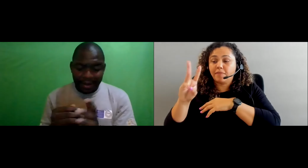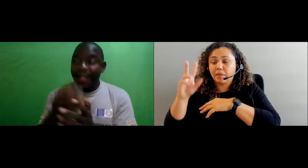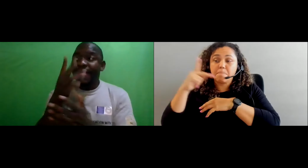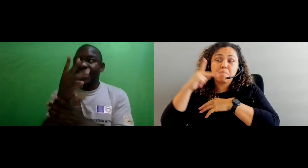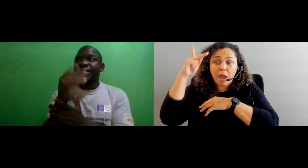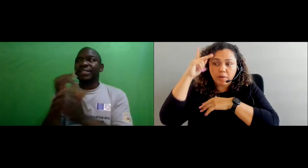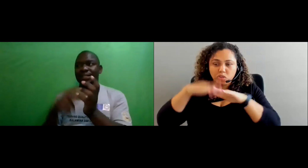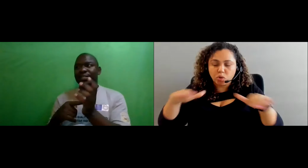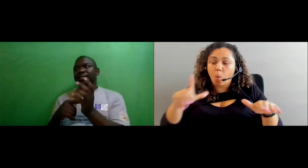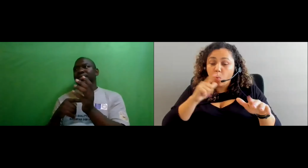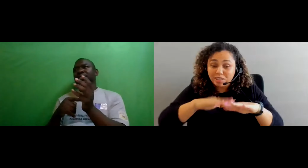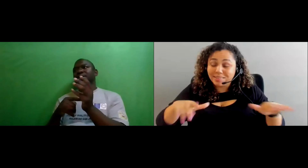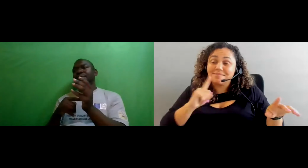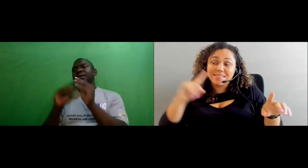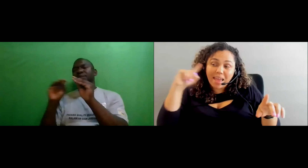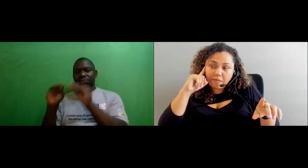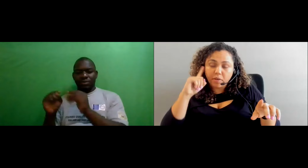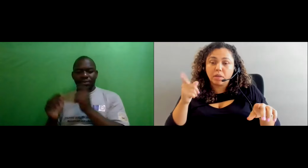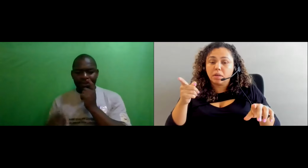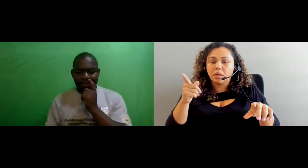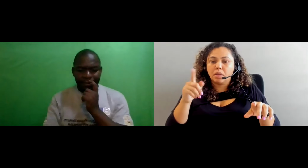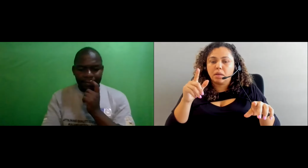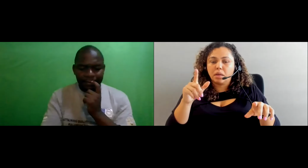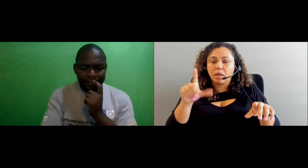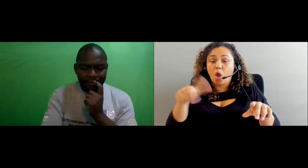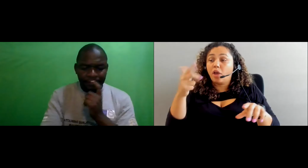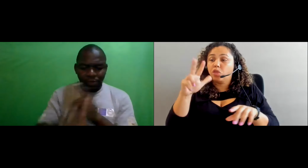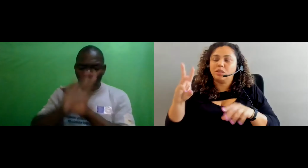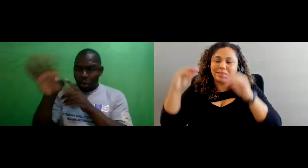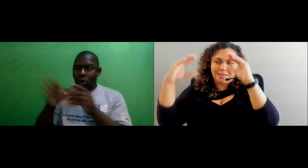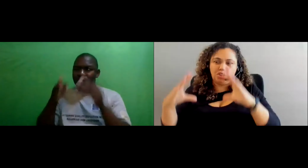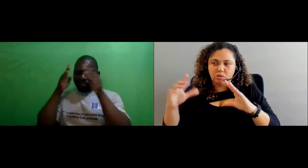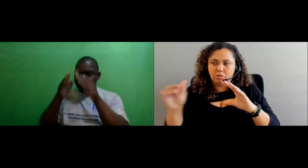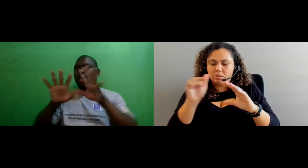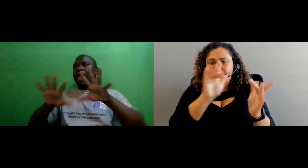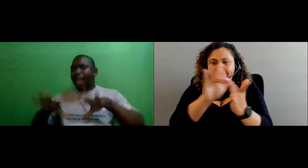deaf, and 36 teachers.